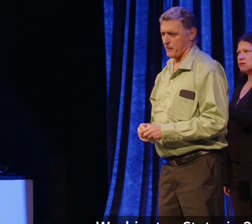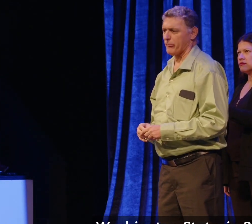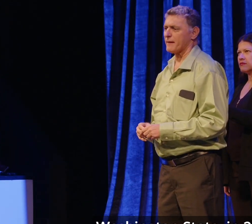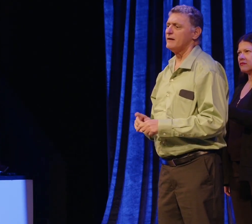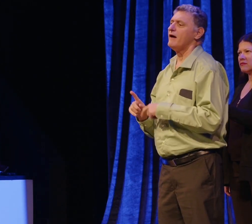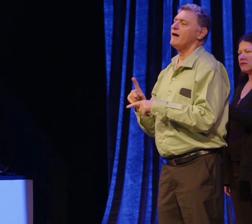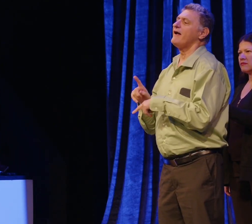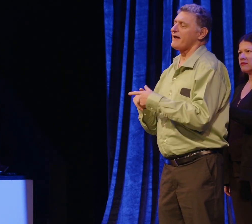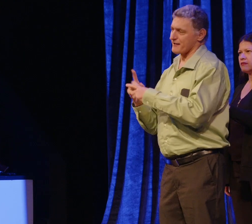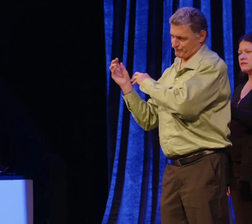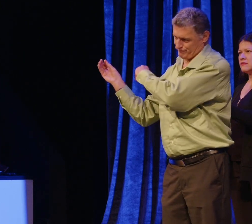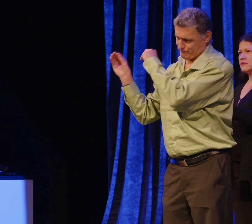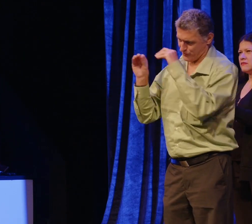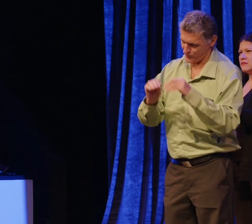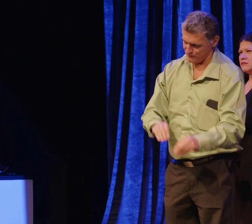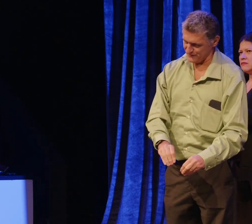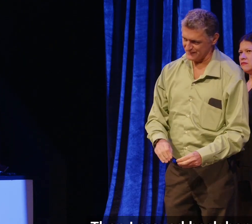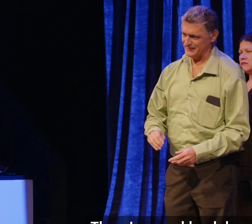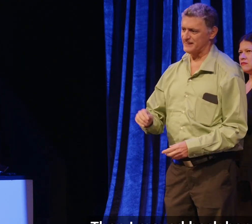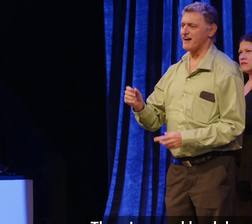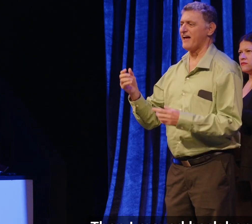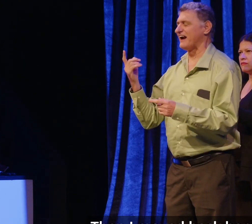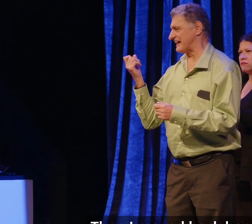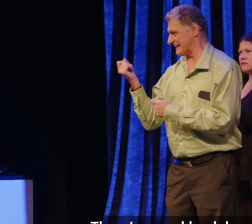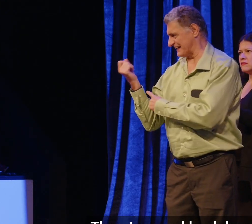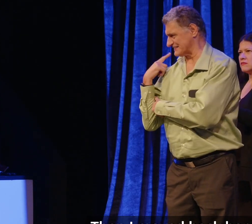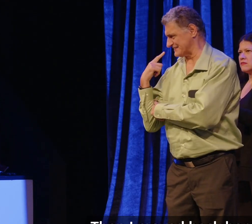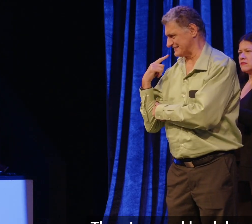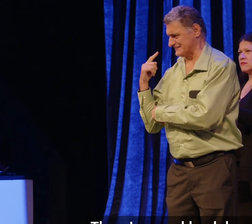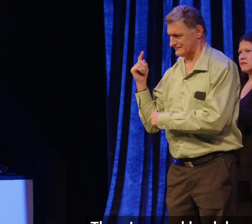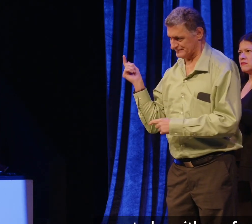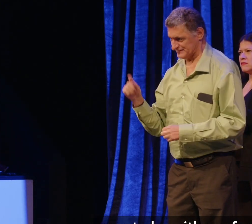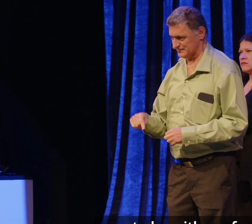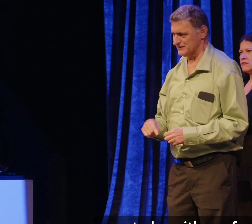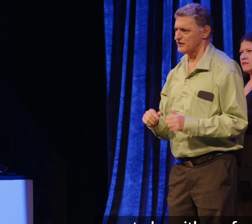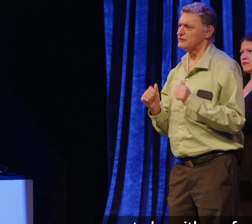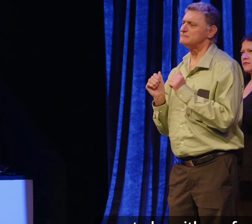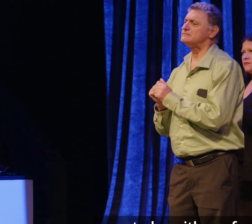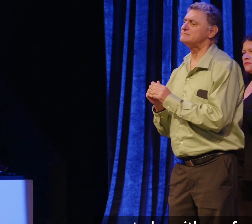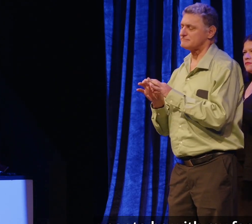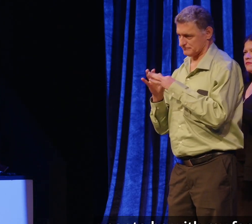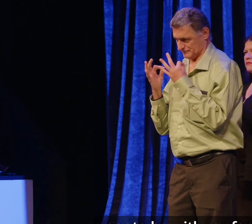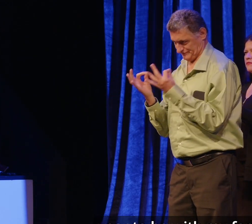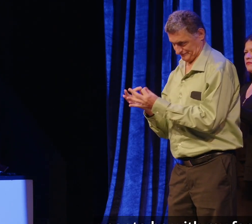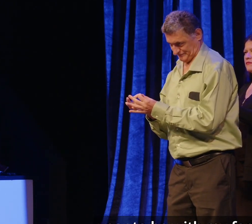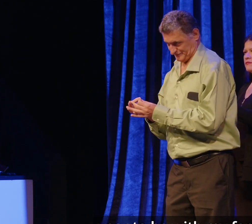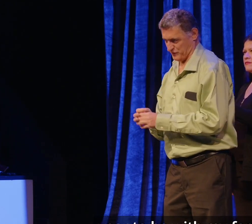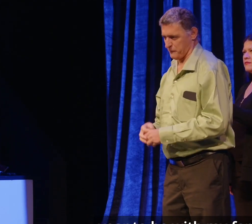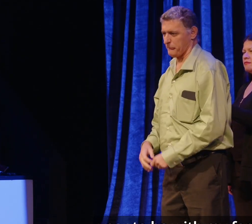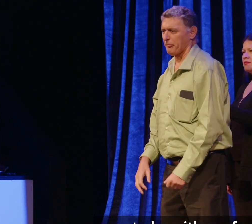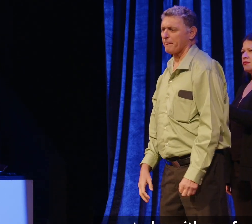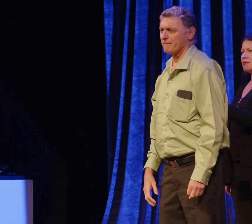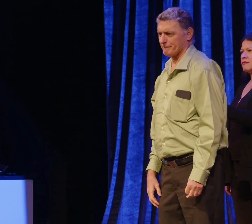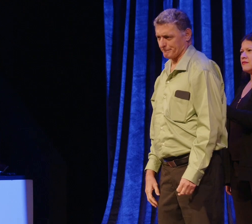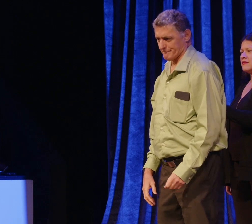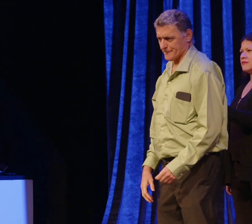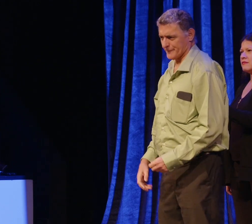2007. Then I moved back here last year to be with my family.